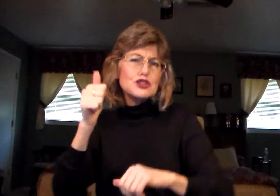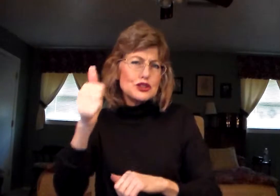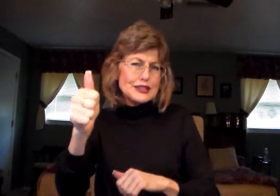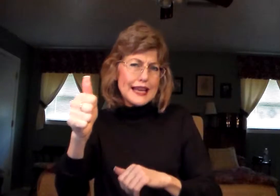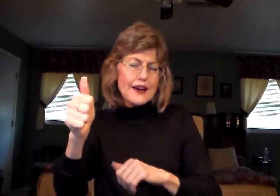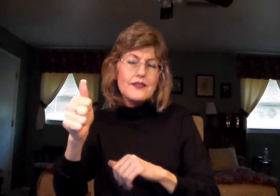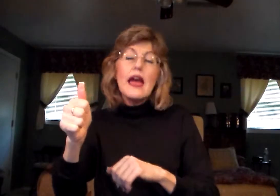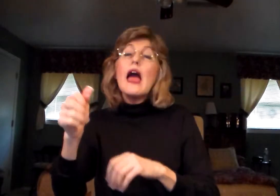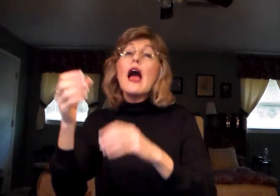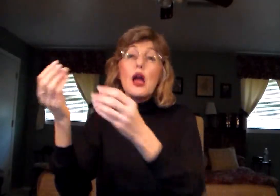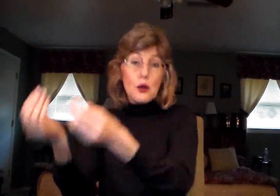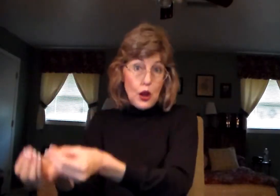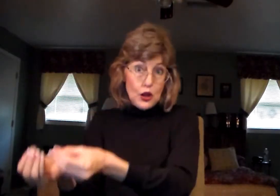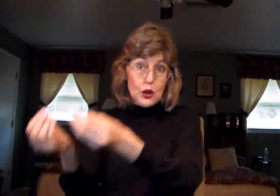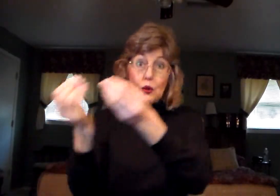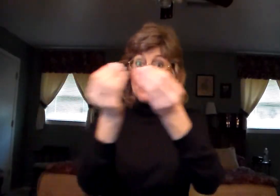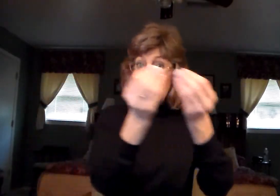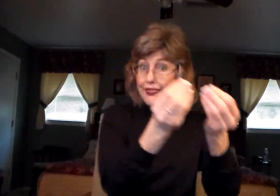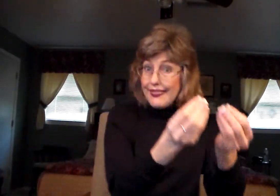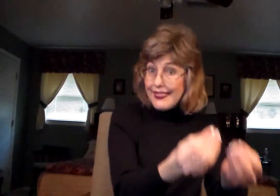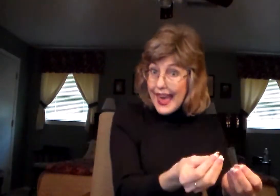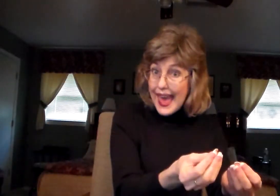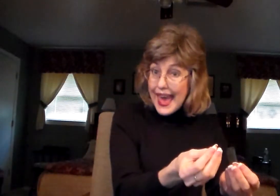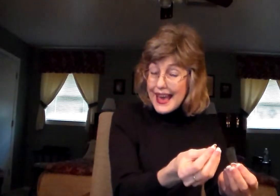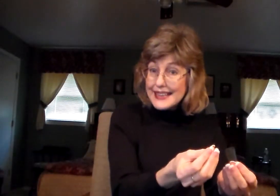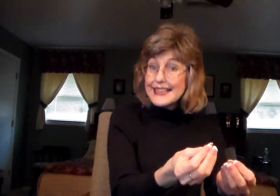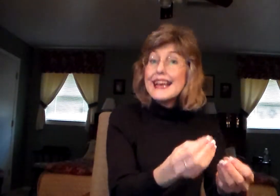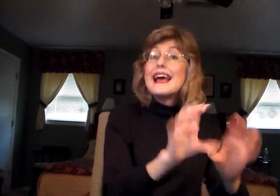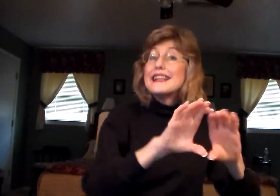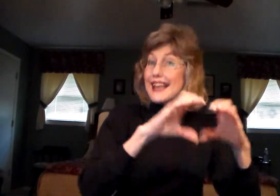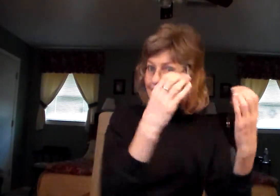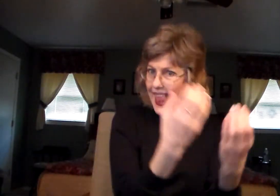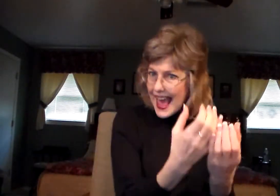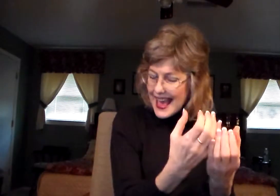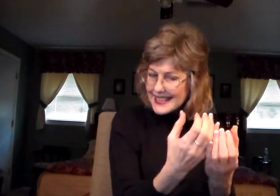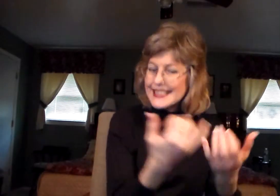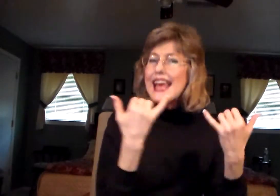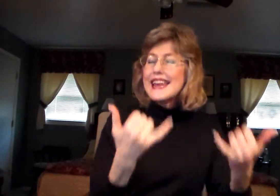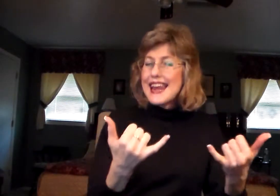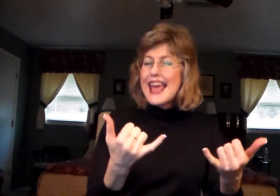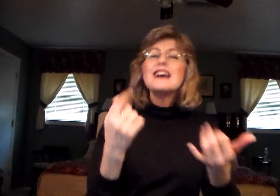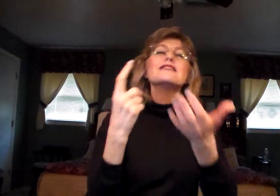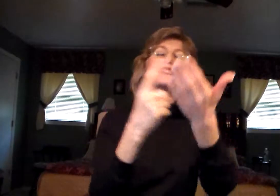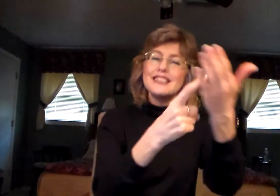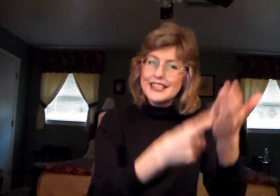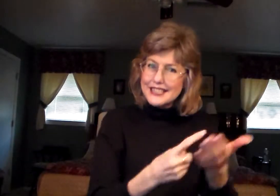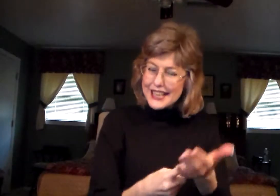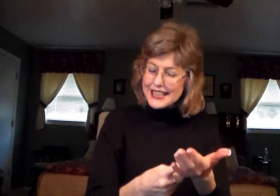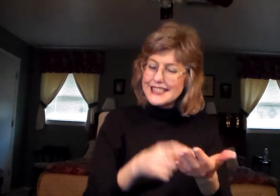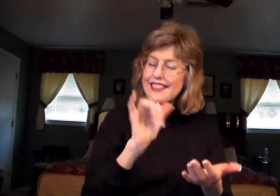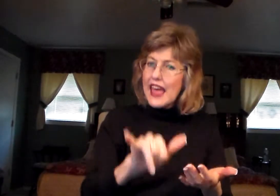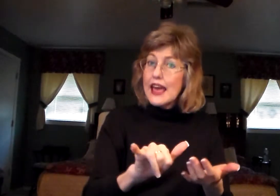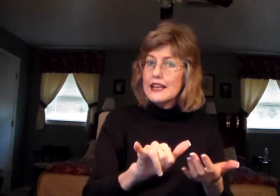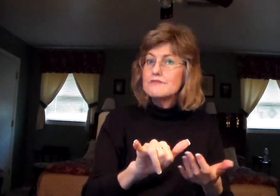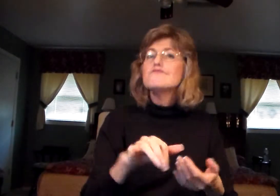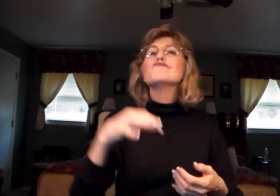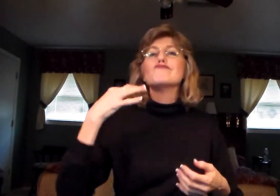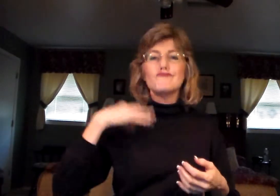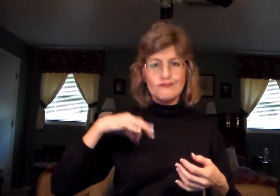can have a nice little discussion about it. And I think that would be beneficial. So, well, what about homework? Homework's not going to go